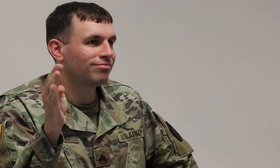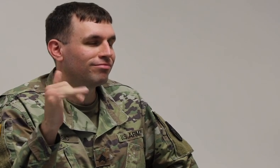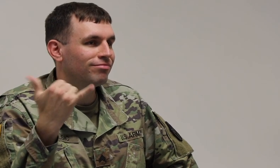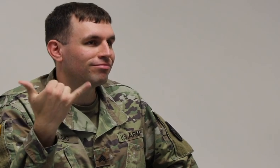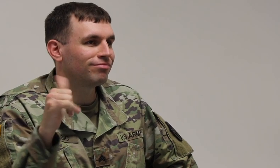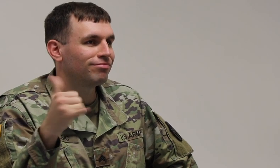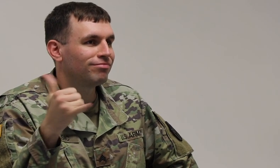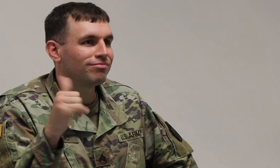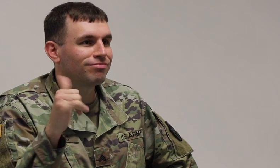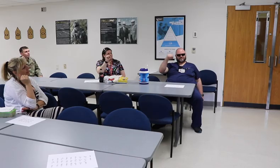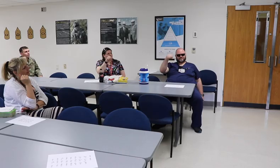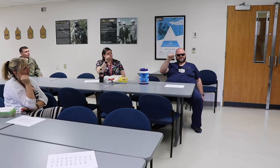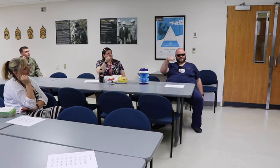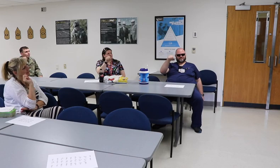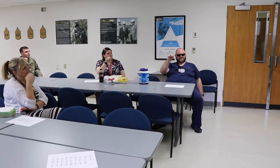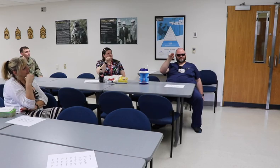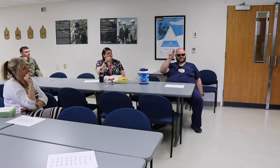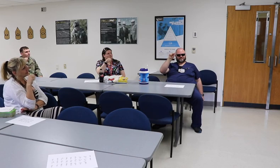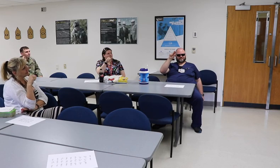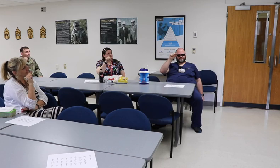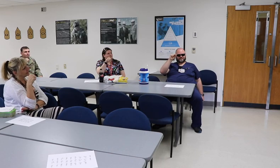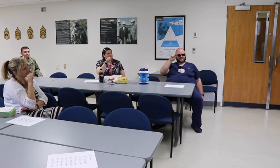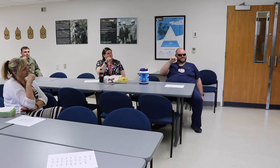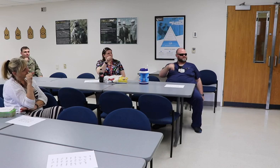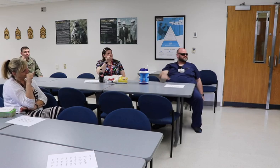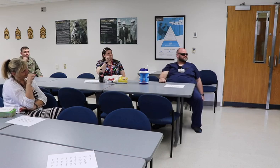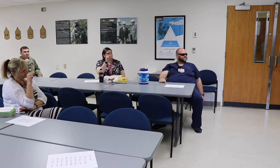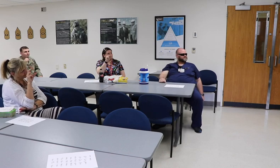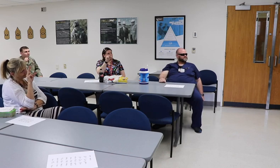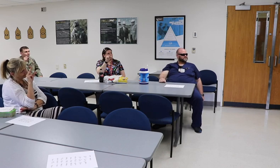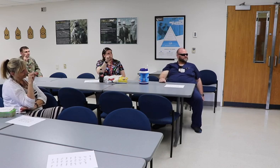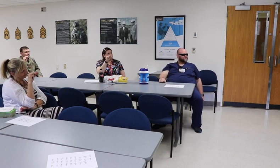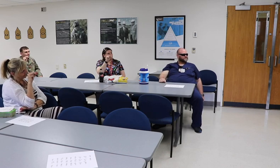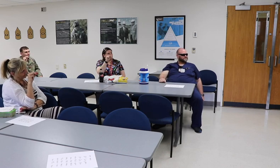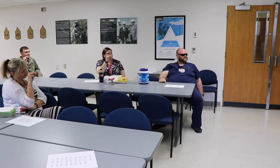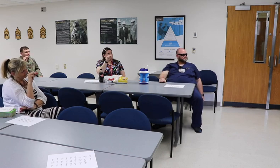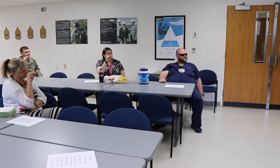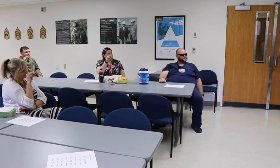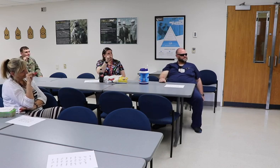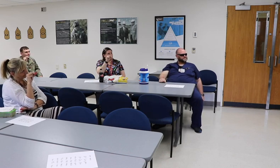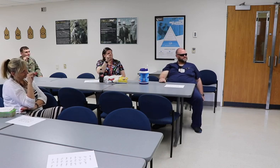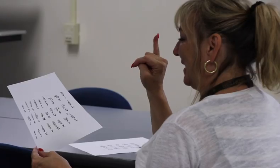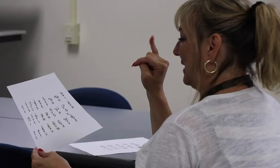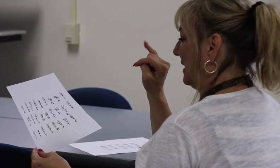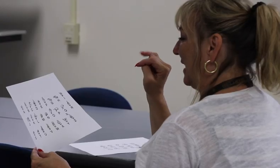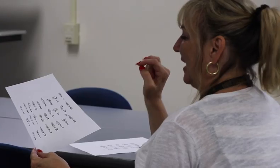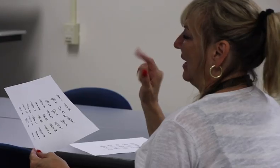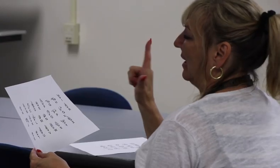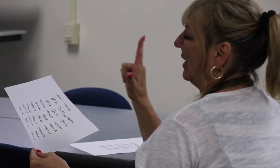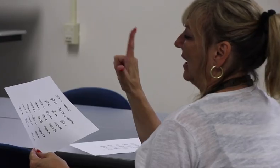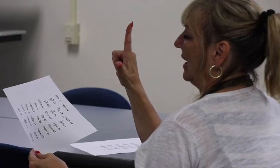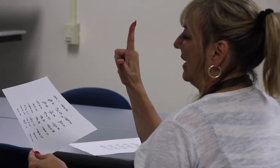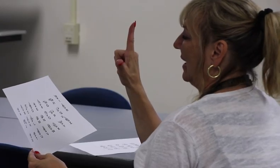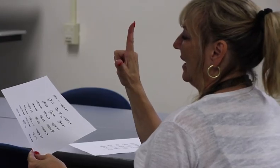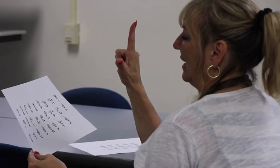and that they're gonna go get the VRI so they can get the video interpreting. The staff love it. It's very nice